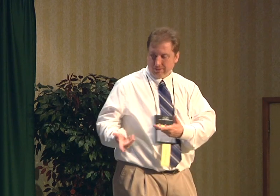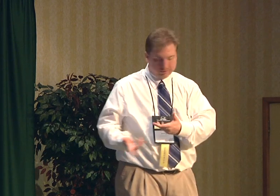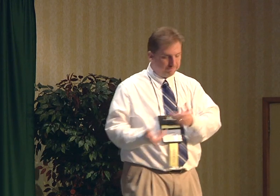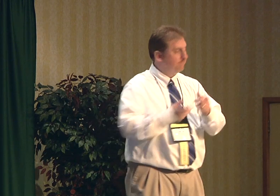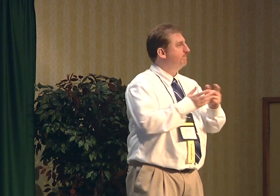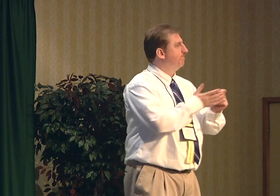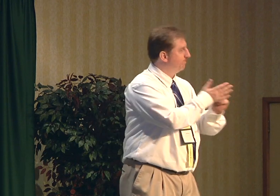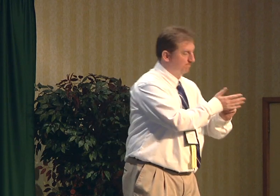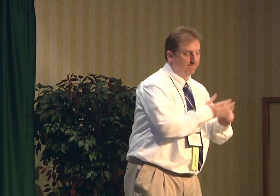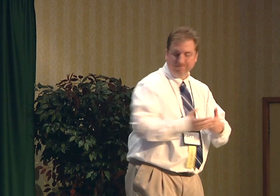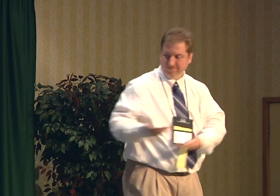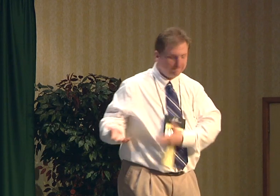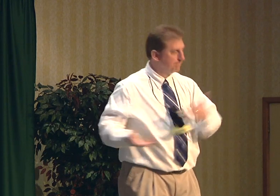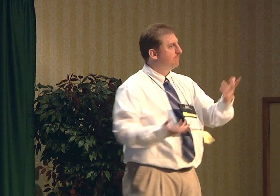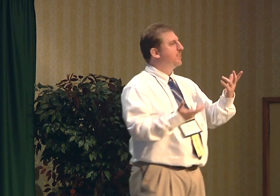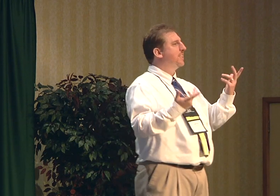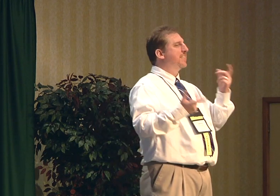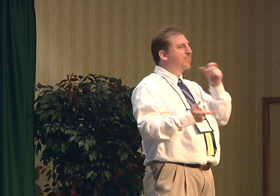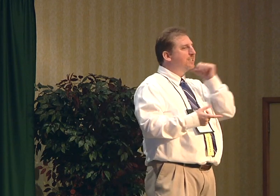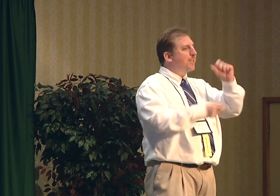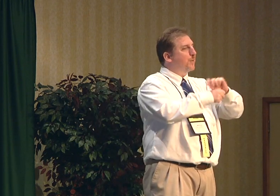unaware of how to provide appropriate care to his parents.